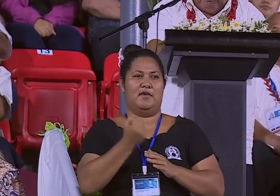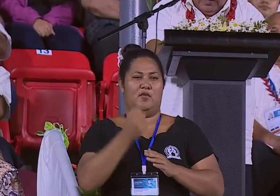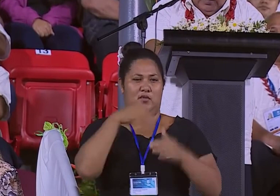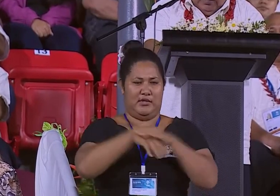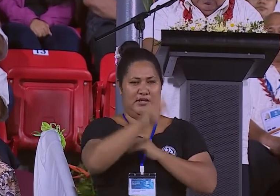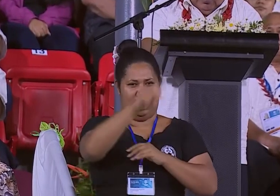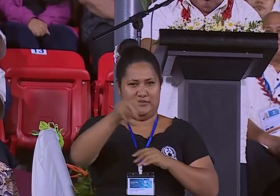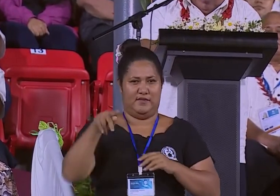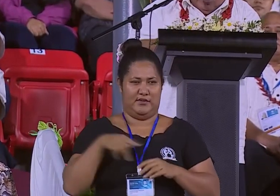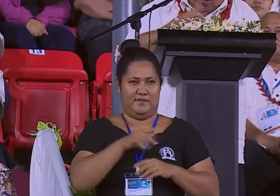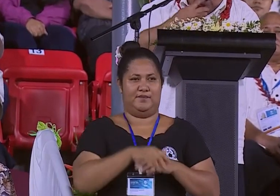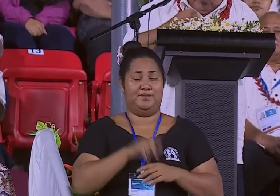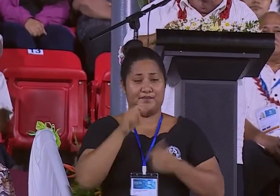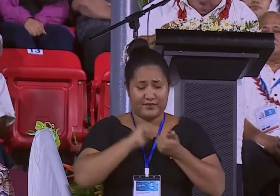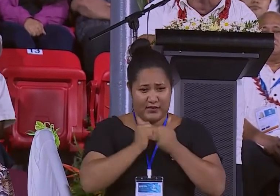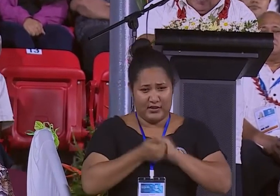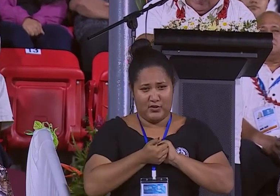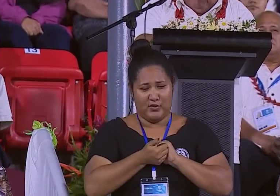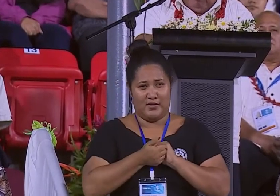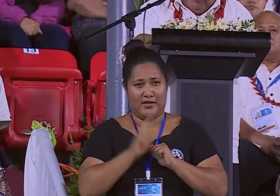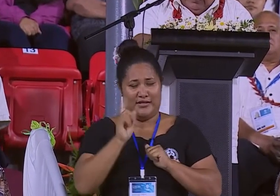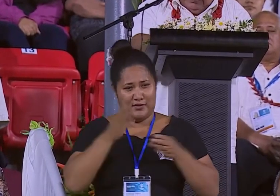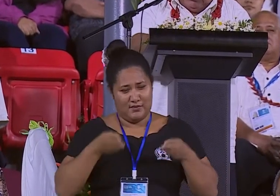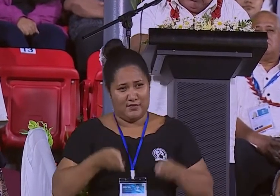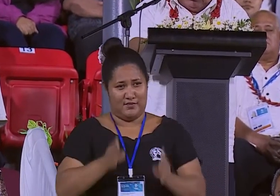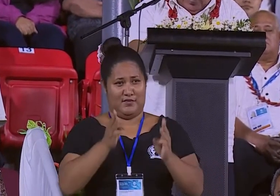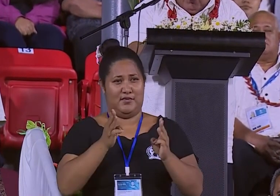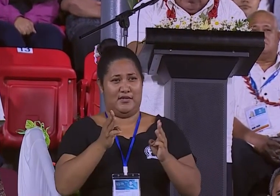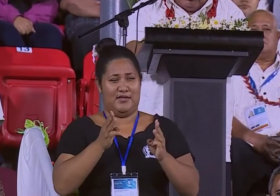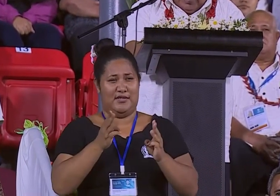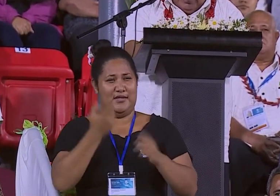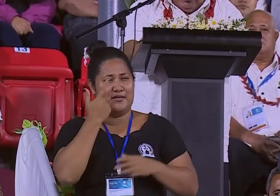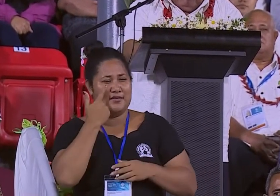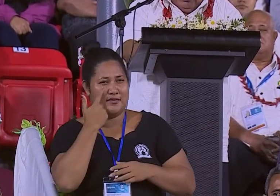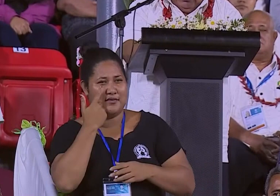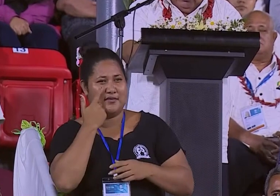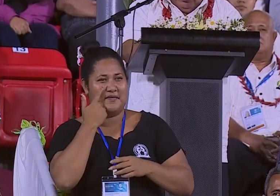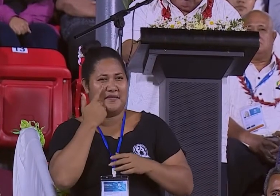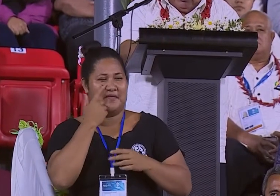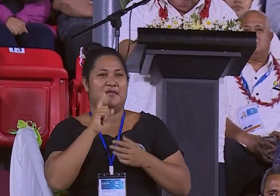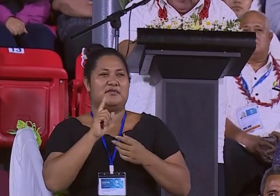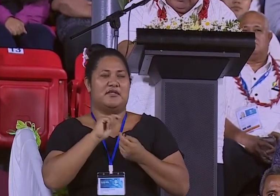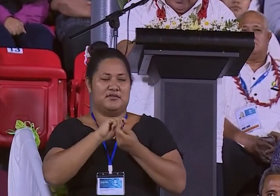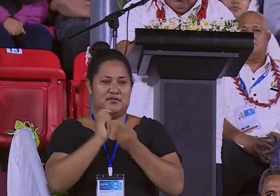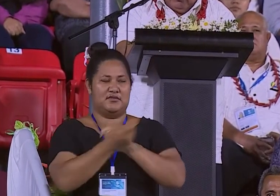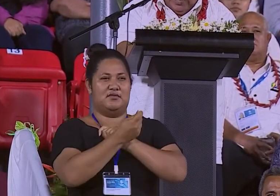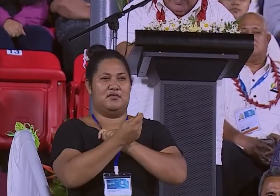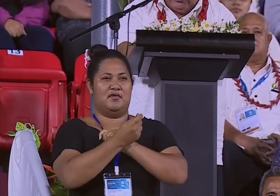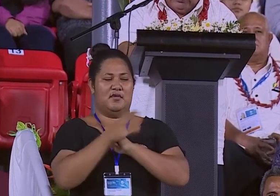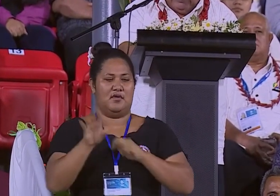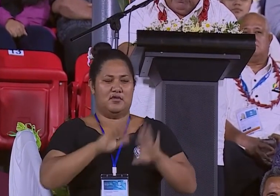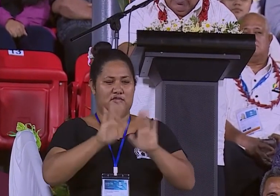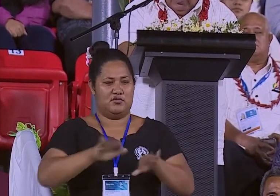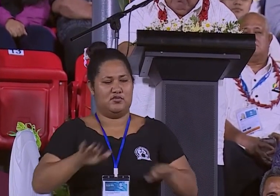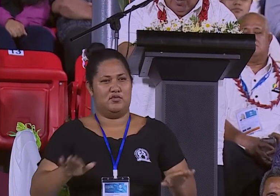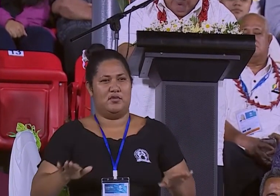pasifika. O talonga o se awala e siseu e se ai loto whanau